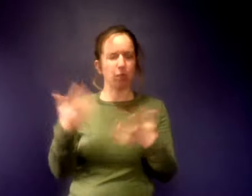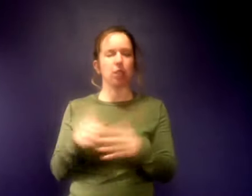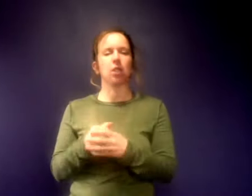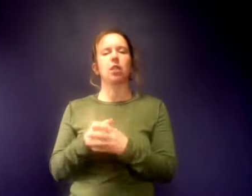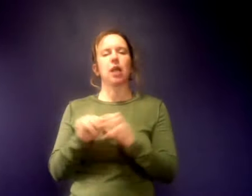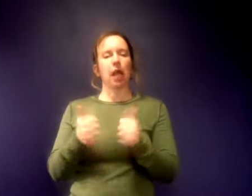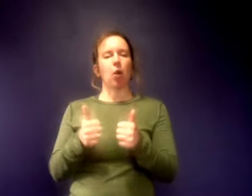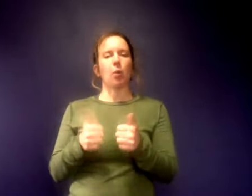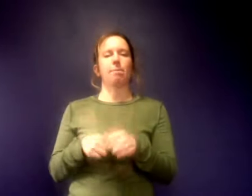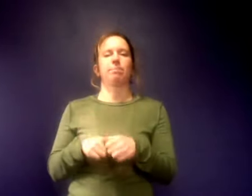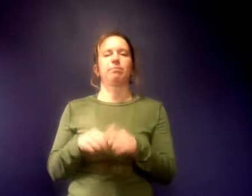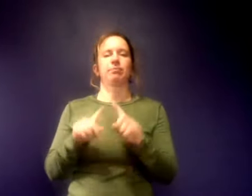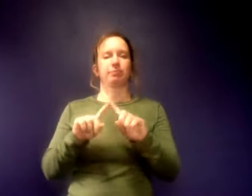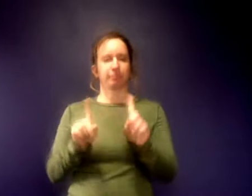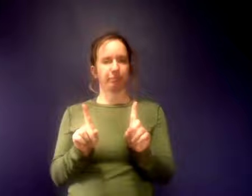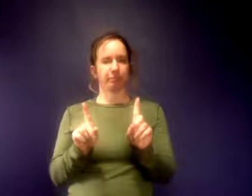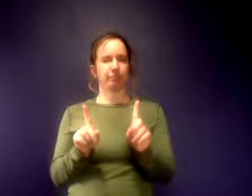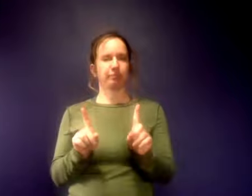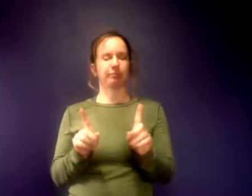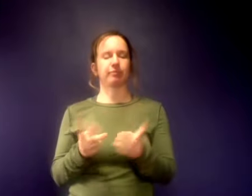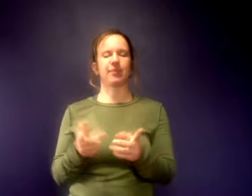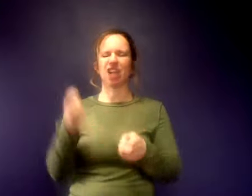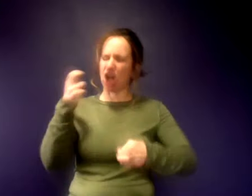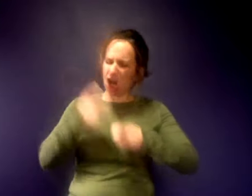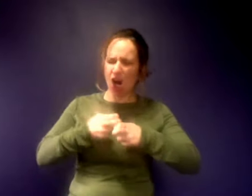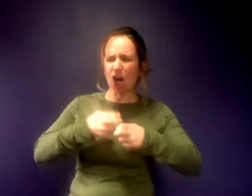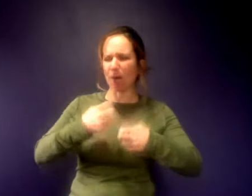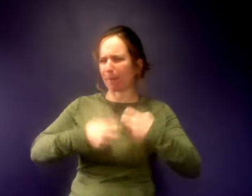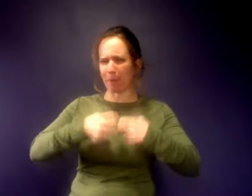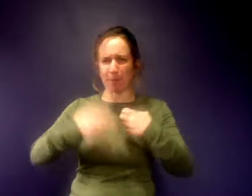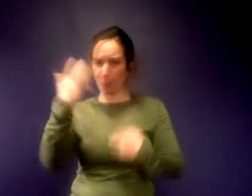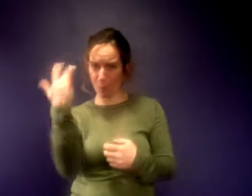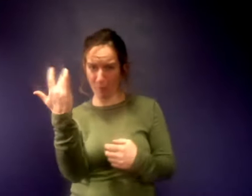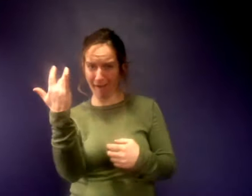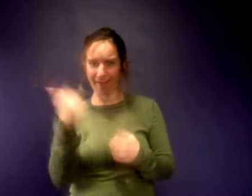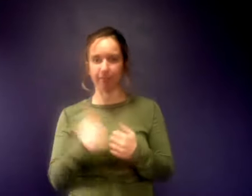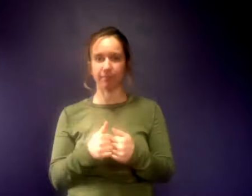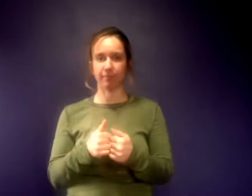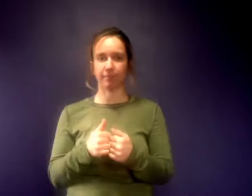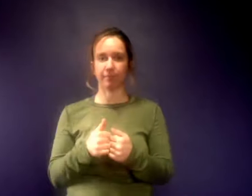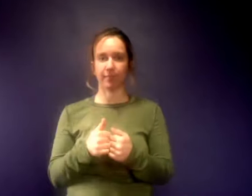figures, so you can't necessarily do it on your fingers. So let's get started with